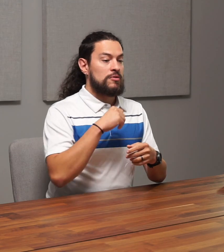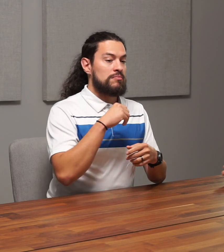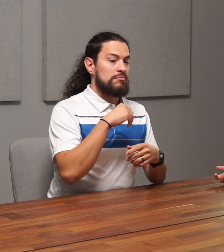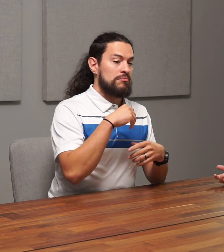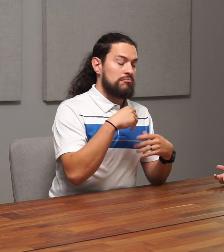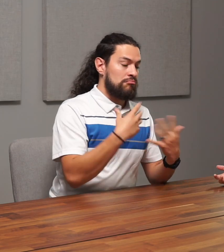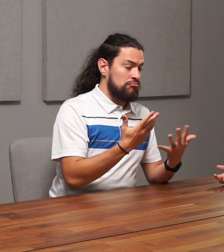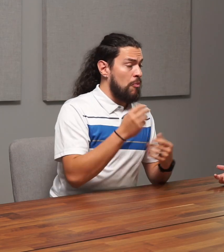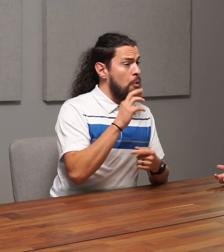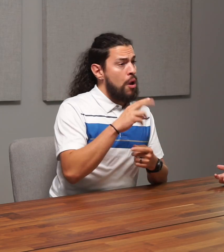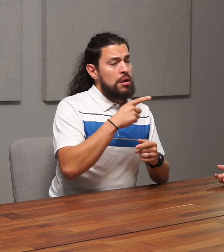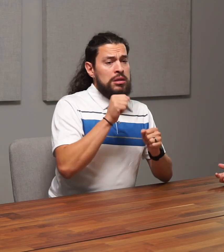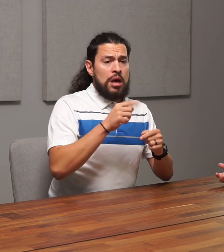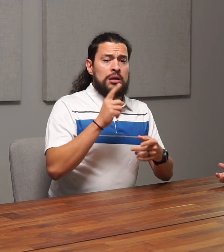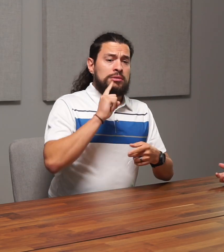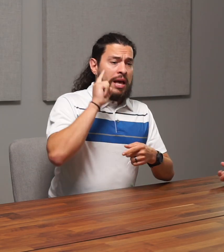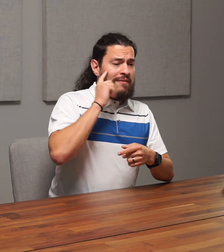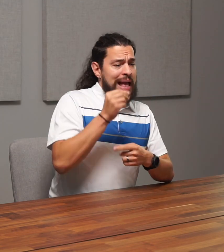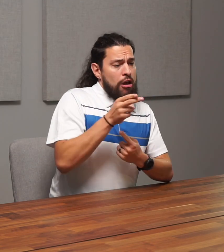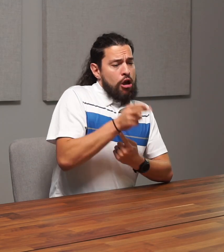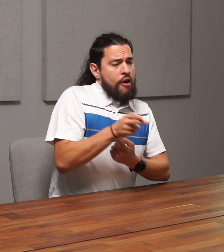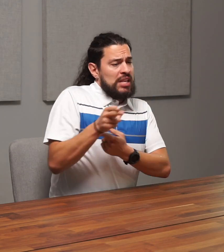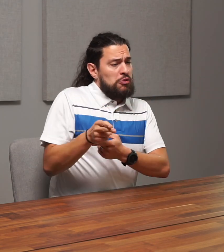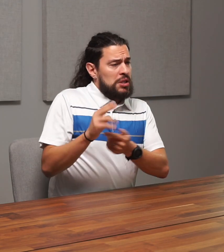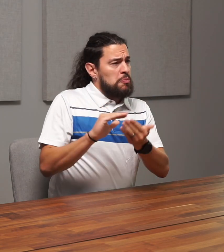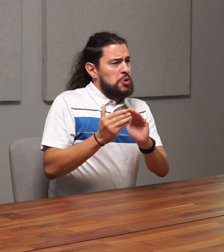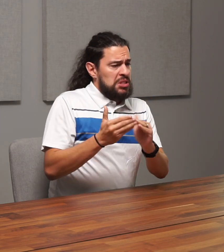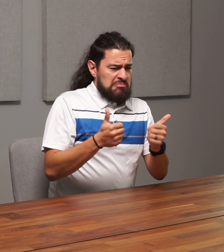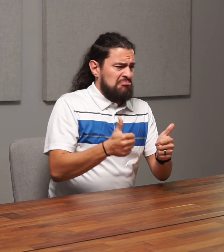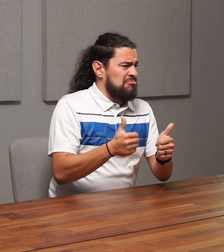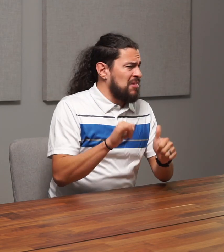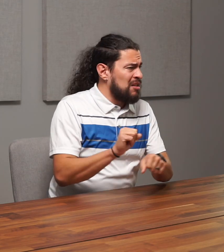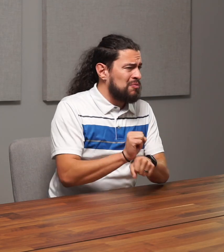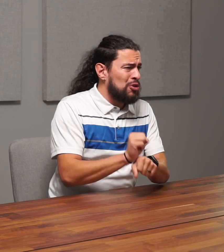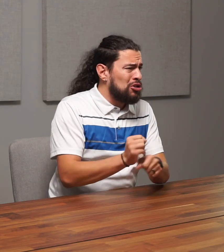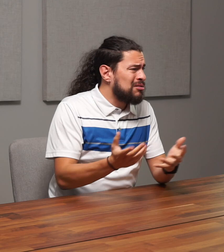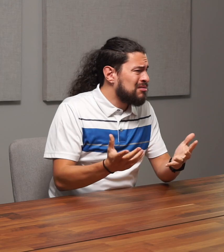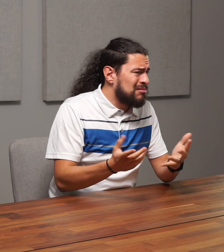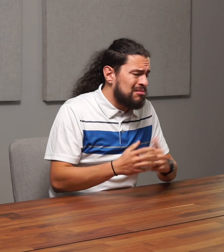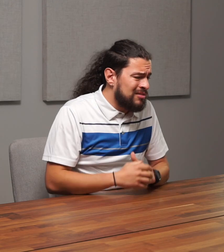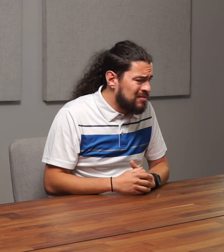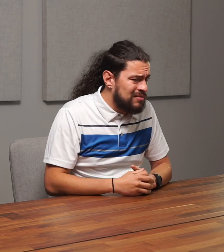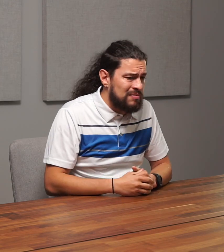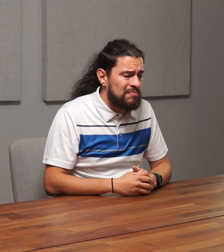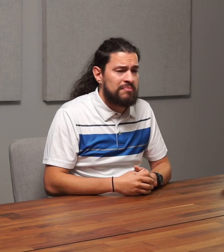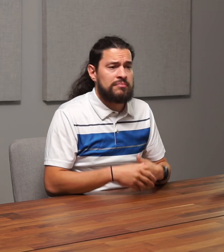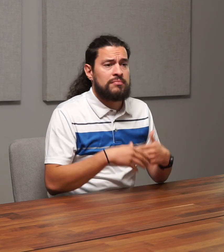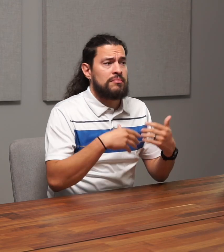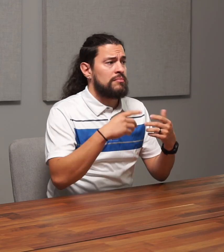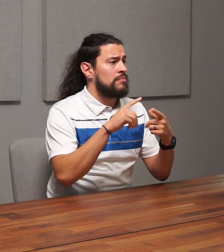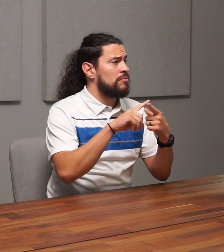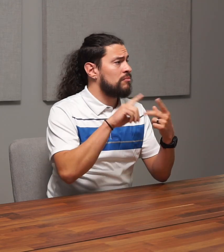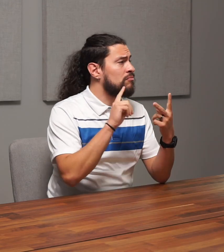but we're not broken as people you know the deaf and hard of hearing community definitely understands